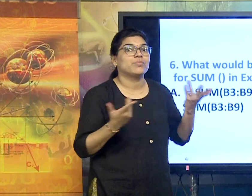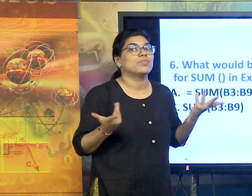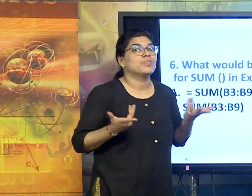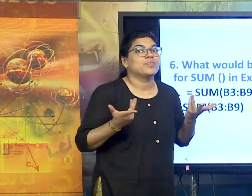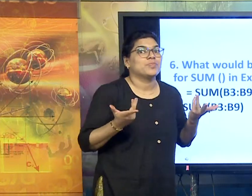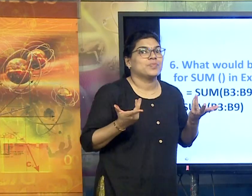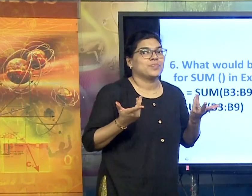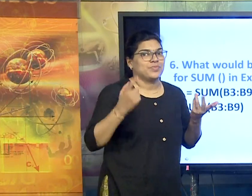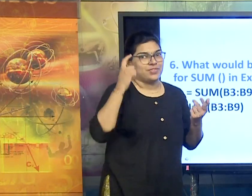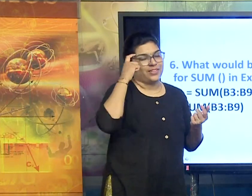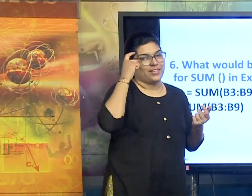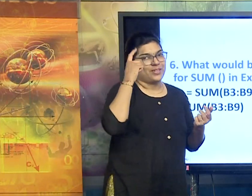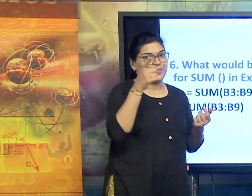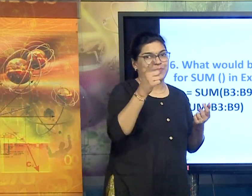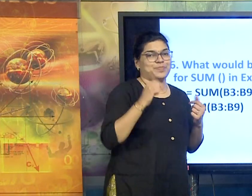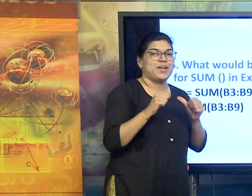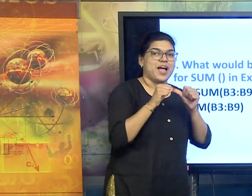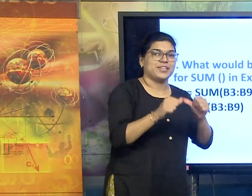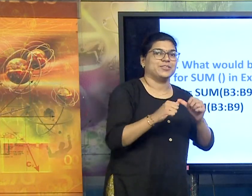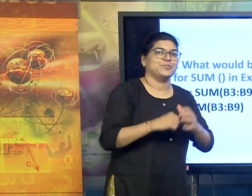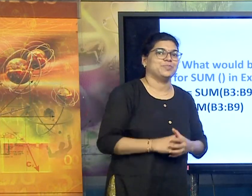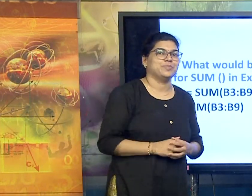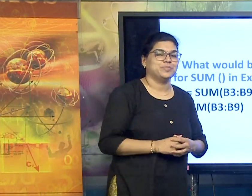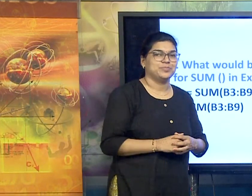add is written. So you have to choose the correct one.